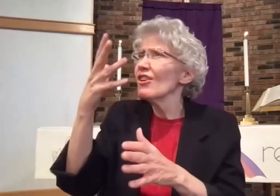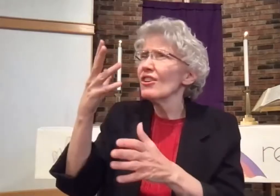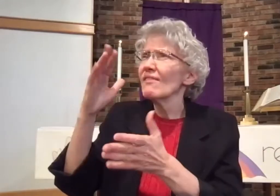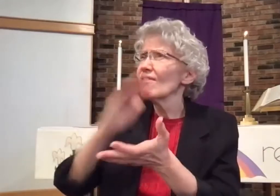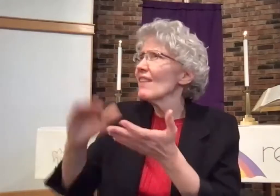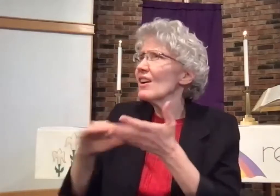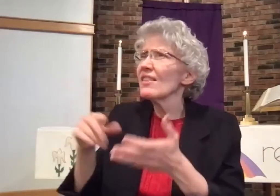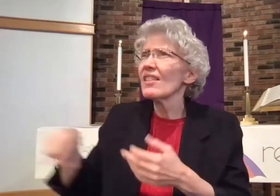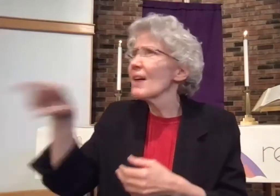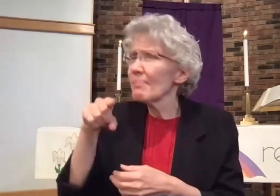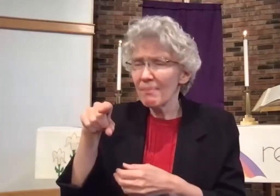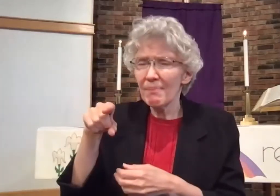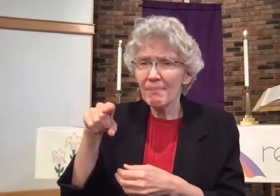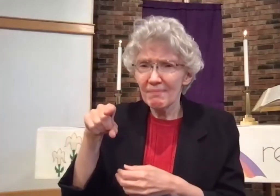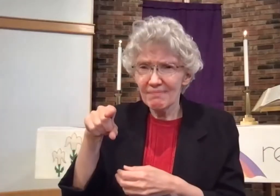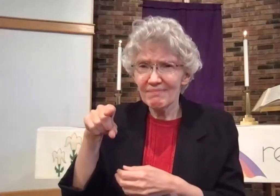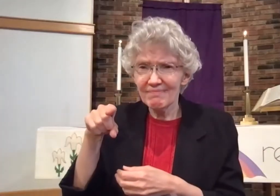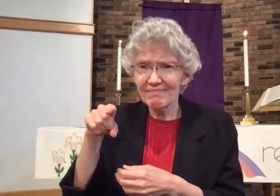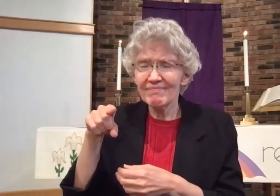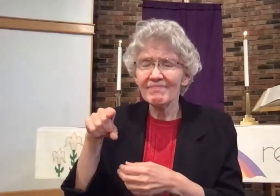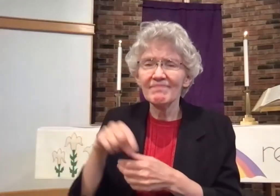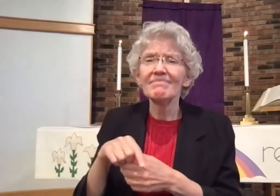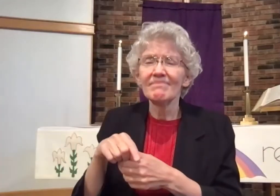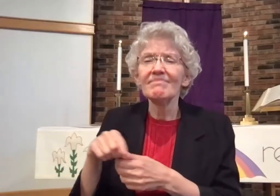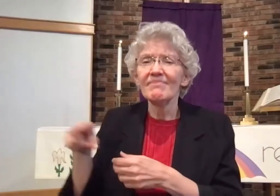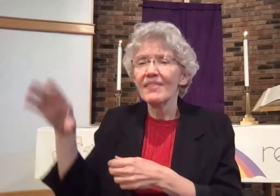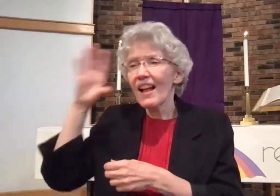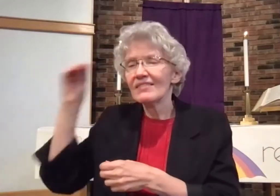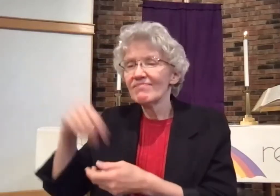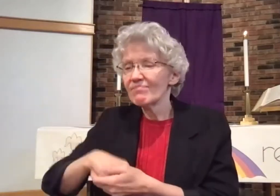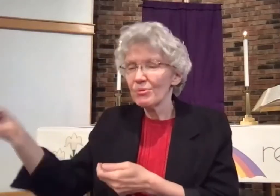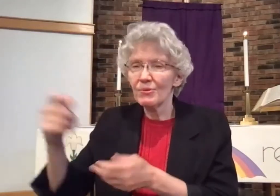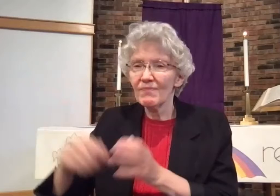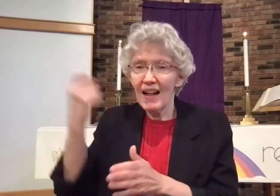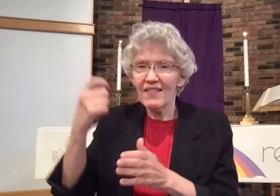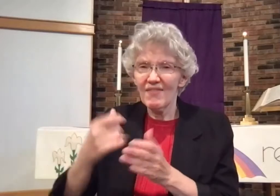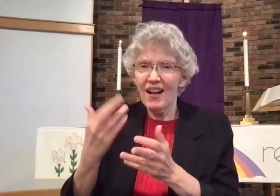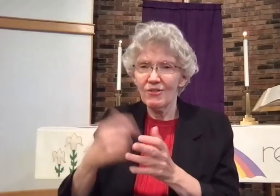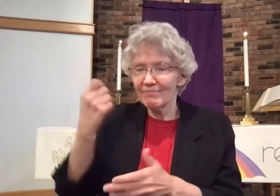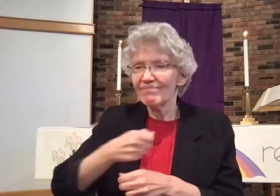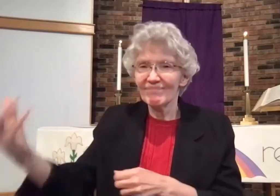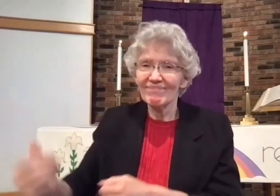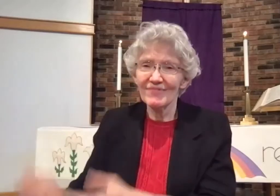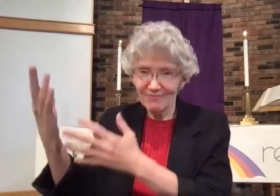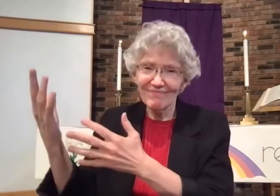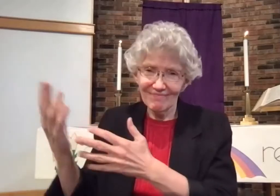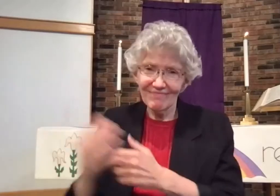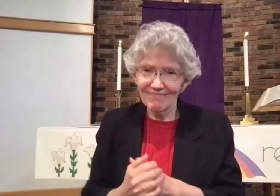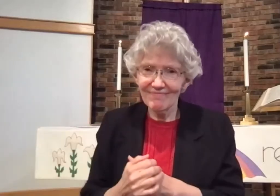last words the wife heard her husband say were, "Father, forgive them," and he was set on fire and died.